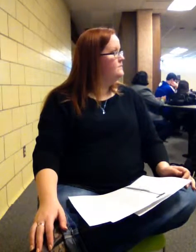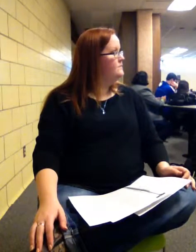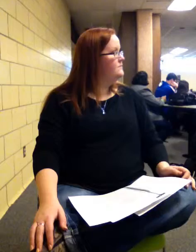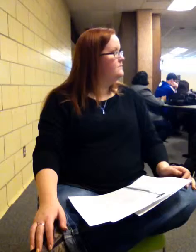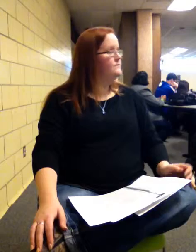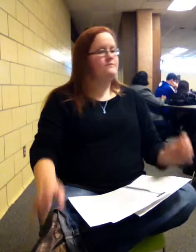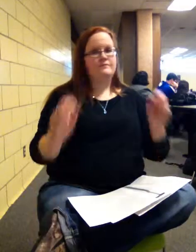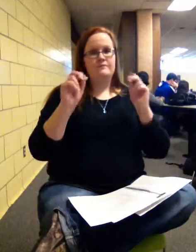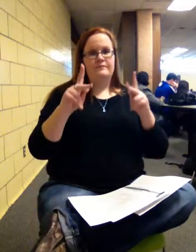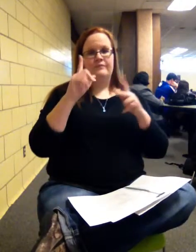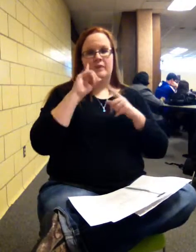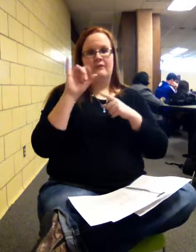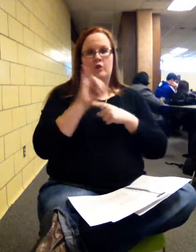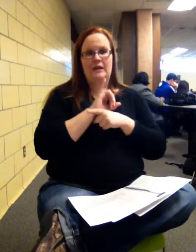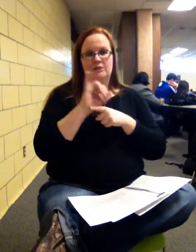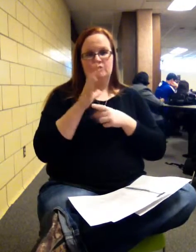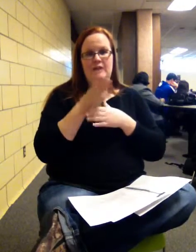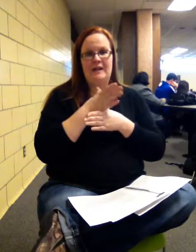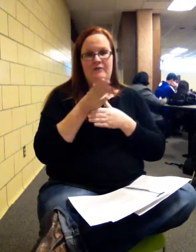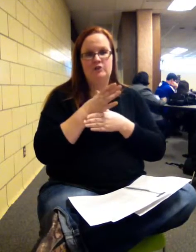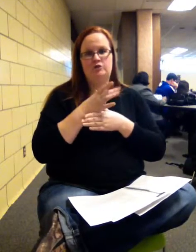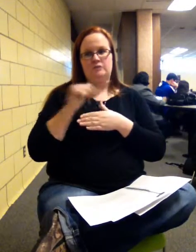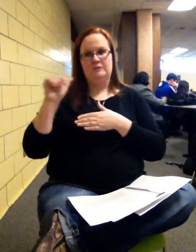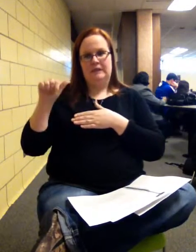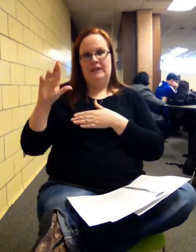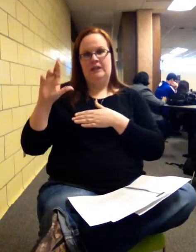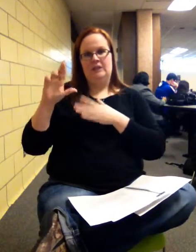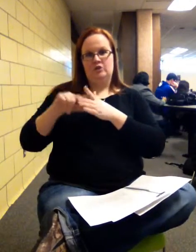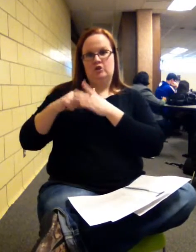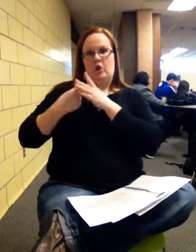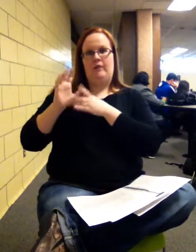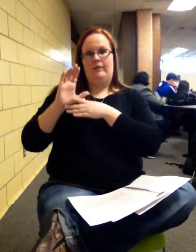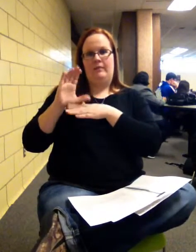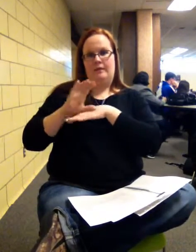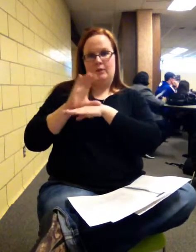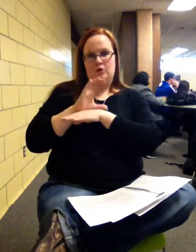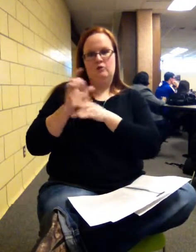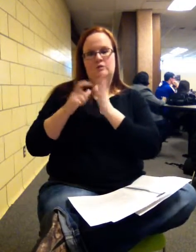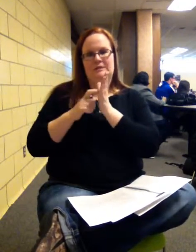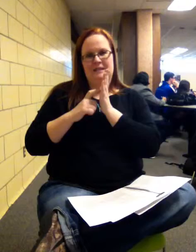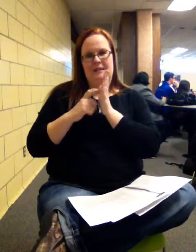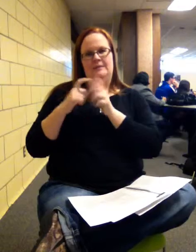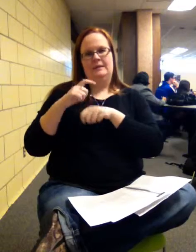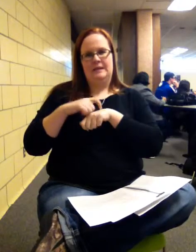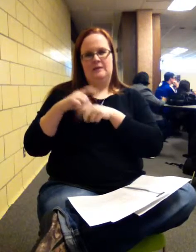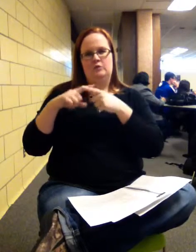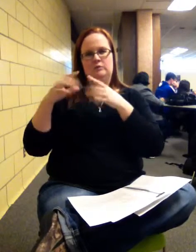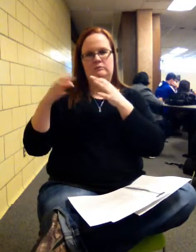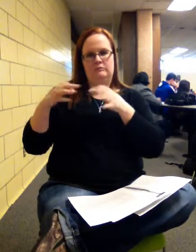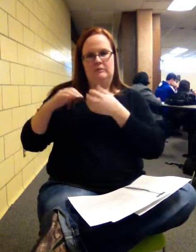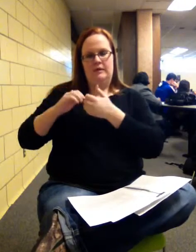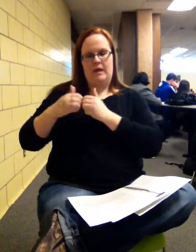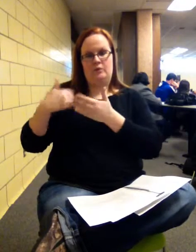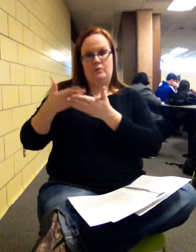Okay, for industry average, he rebooted the computer, so it's going to take me a little while before I can explain to you how to get to the industry averages